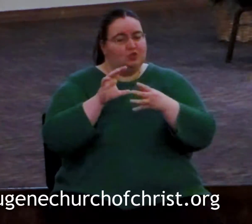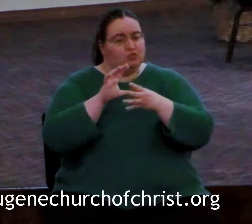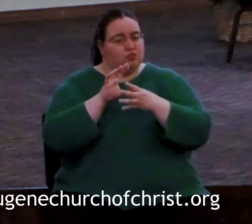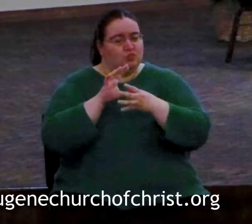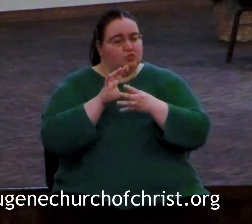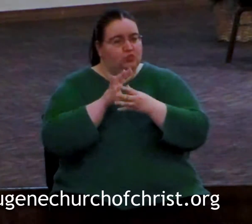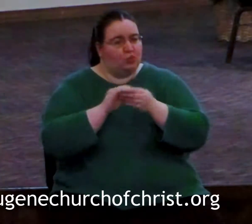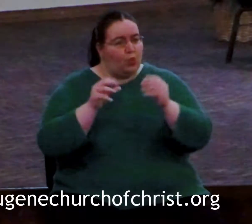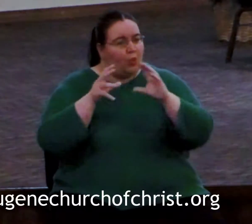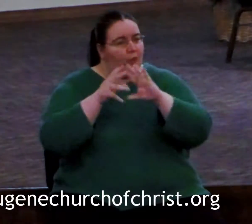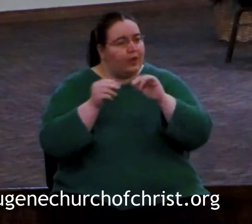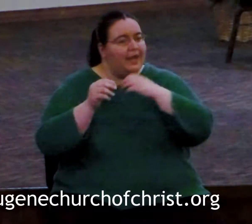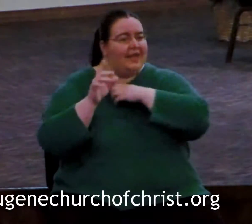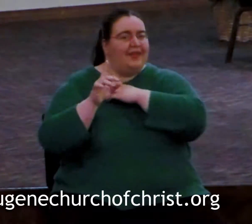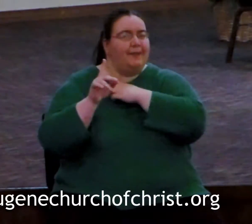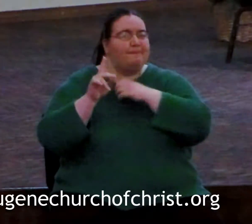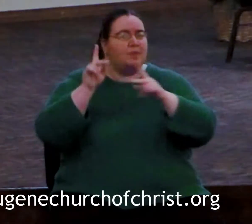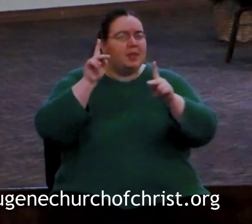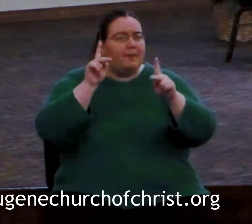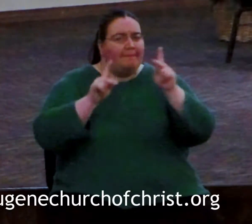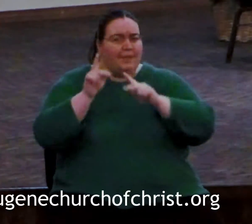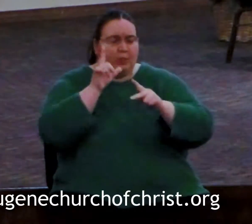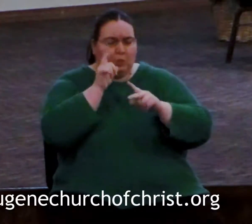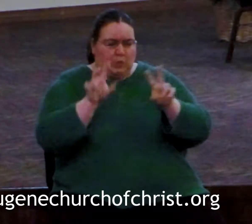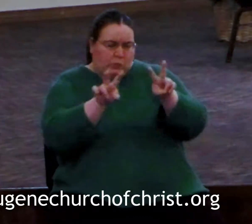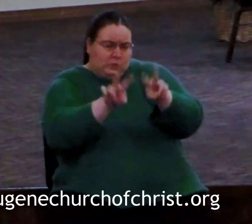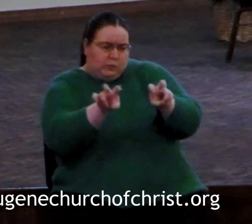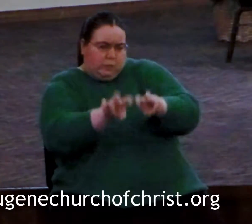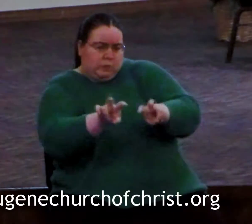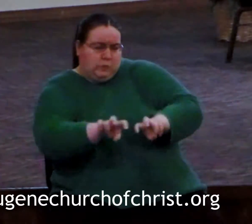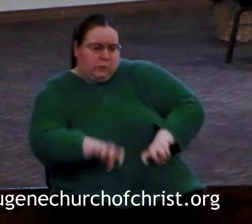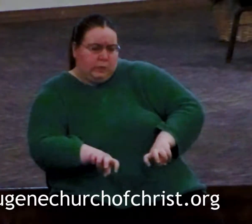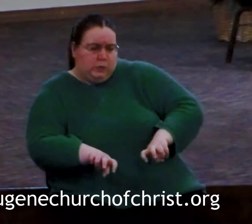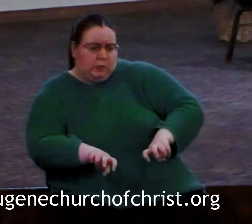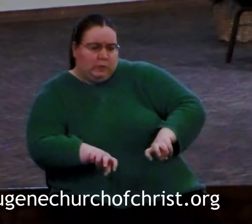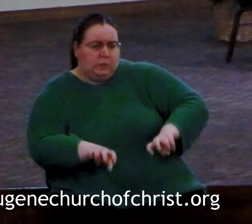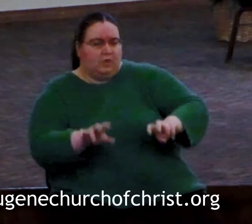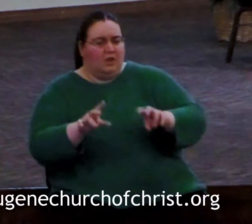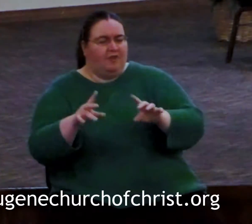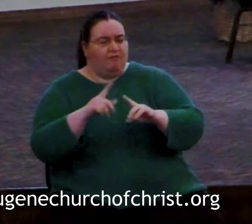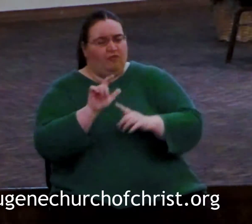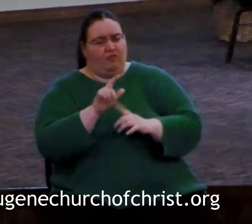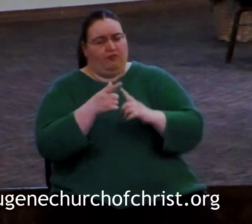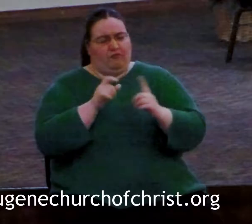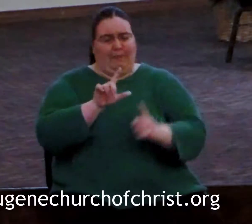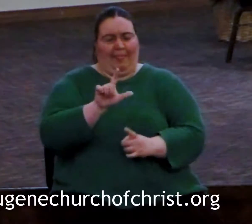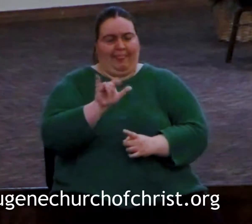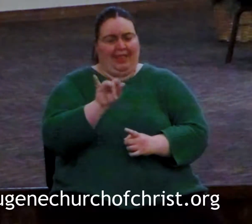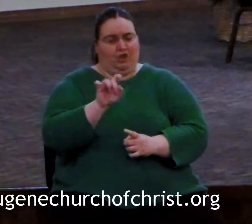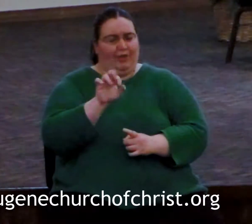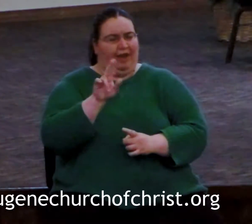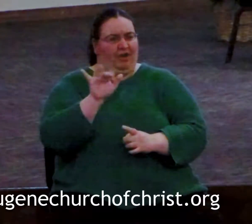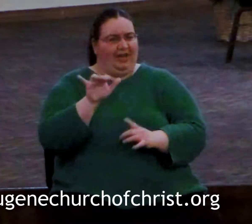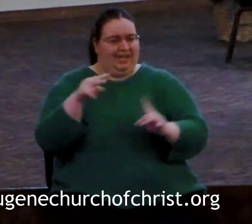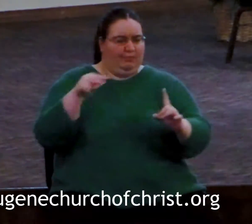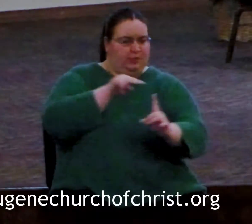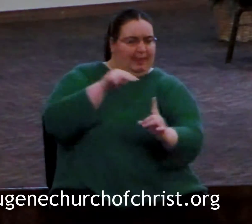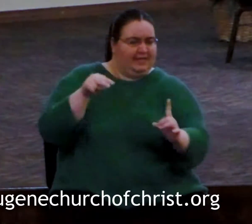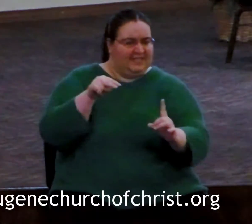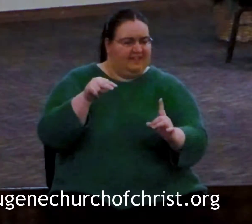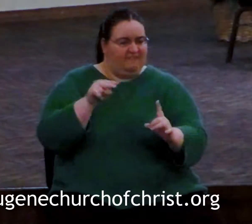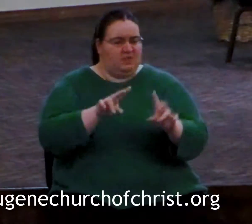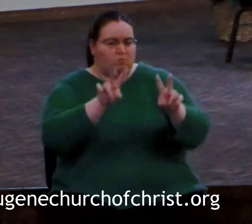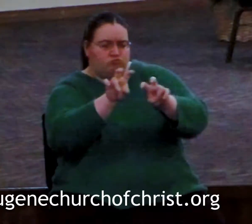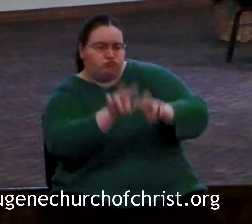in Scripture, where they look at the literary side of things and try to figure things out, this is one of those that they would go to very early on and find the things